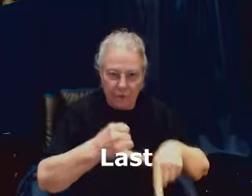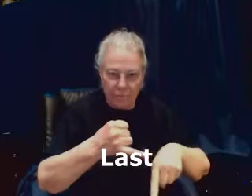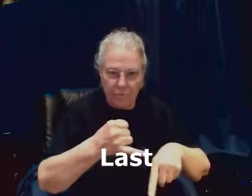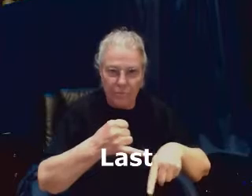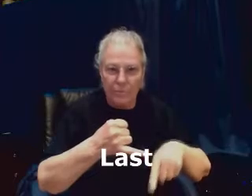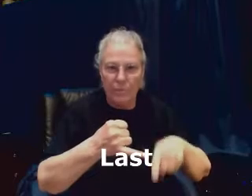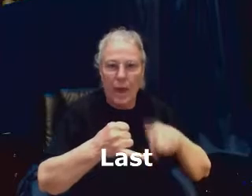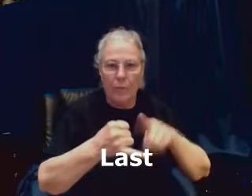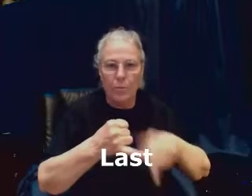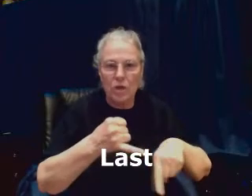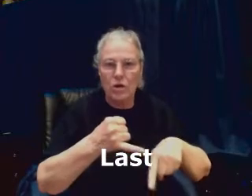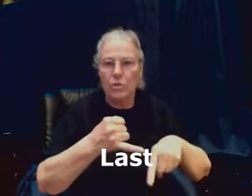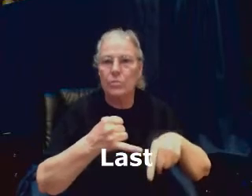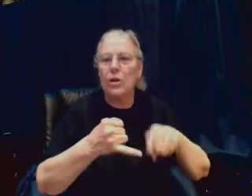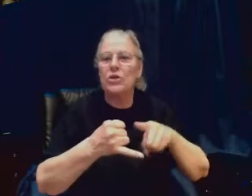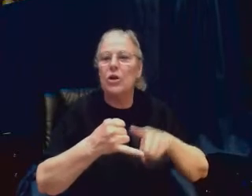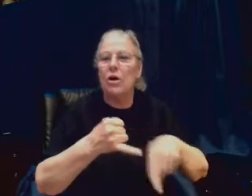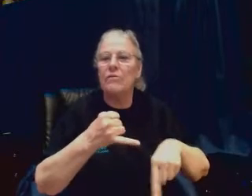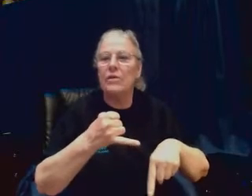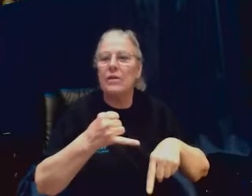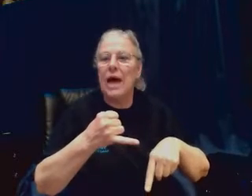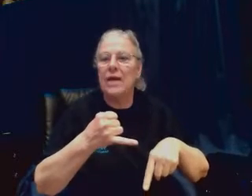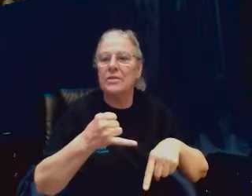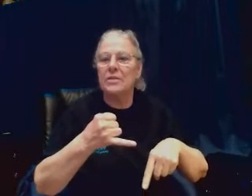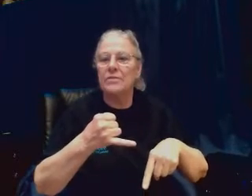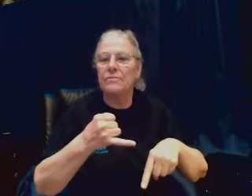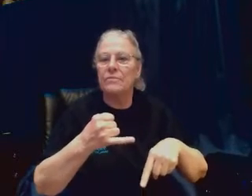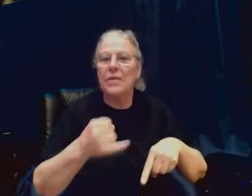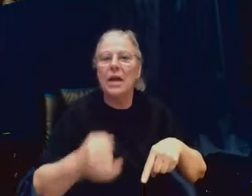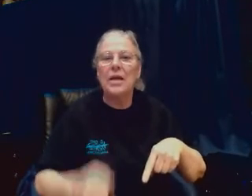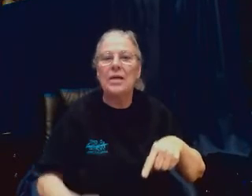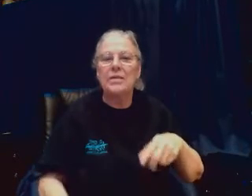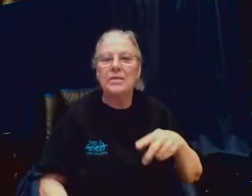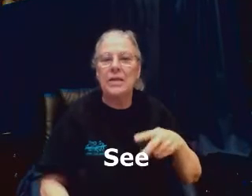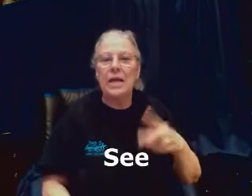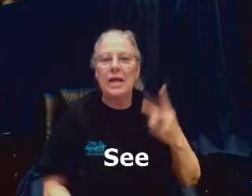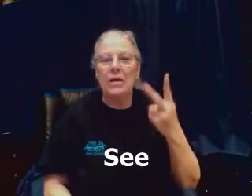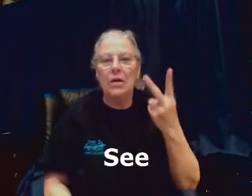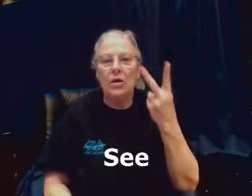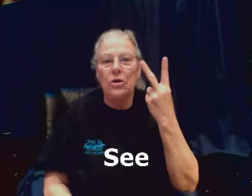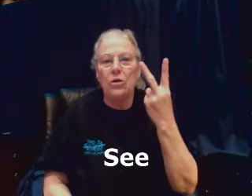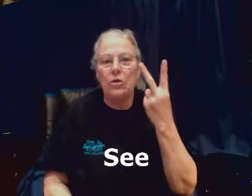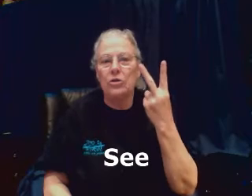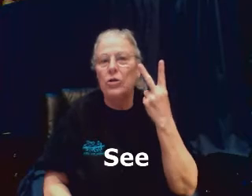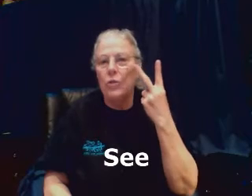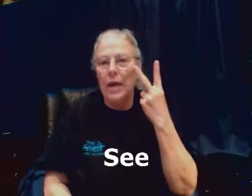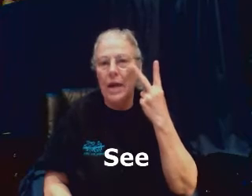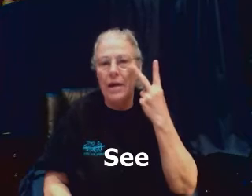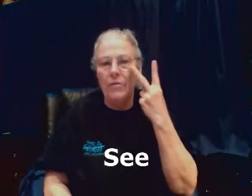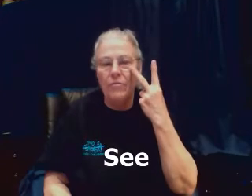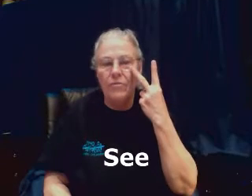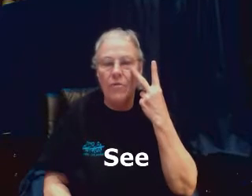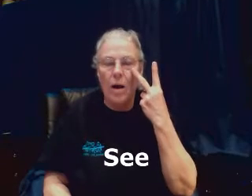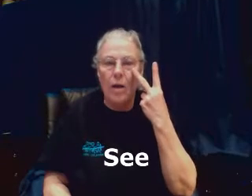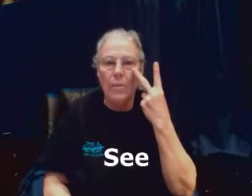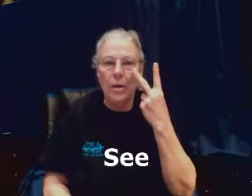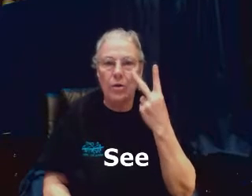of brush it off. Last. C, your two hands from